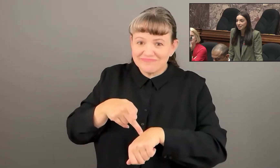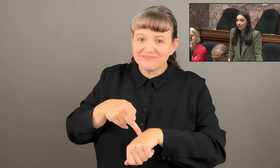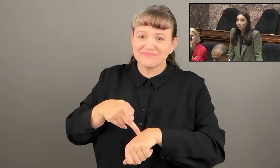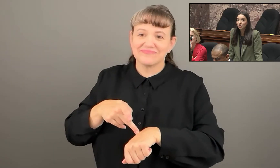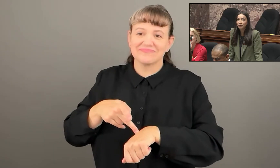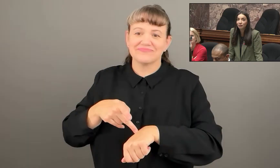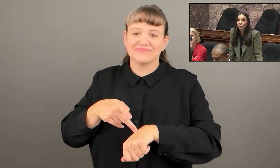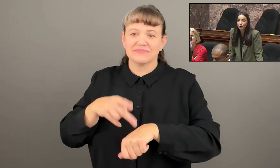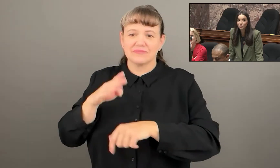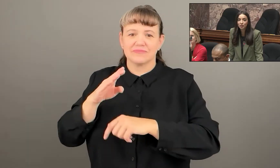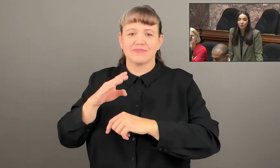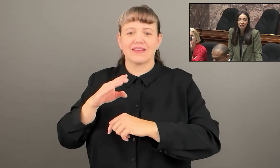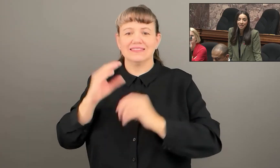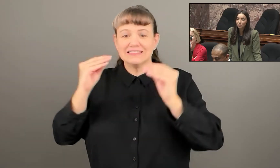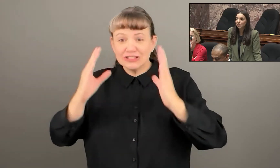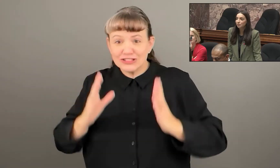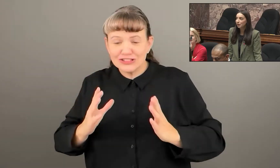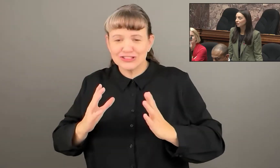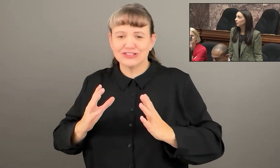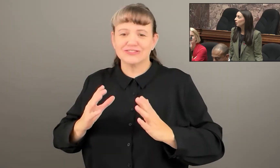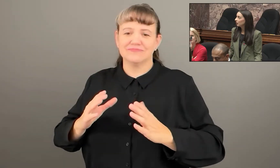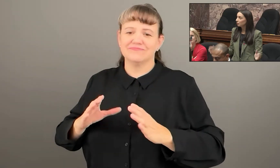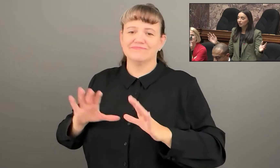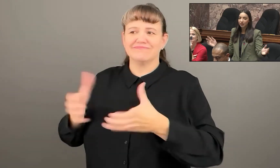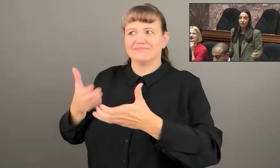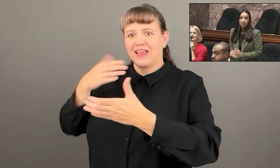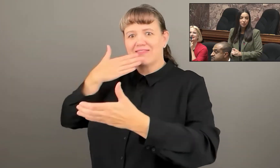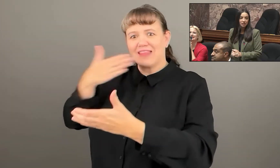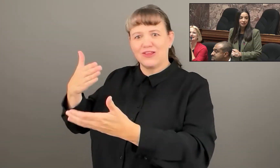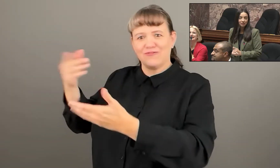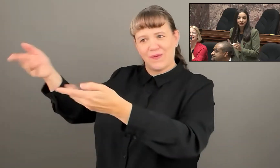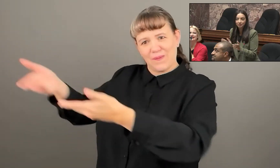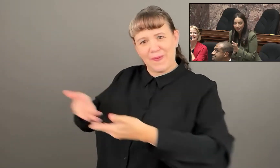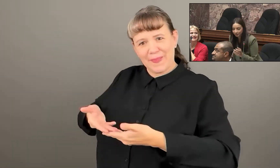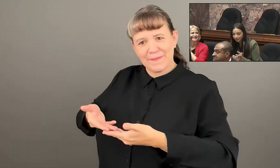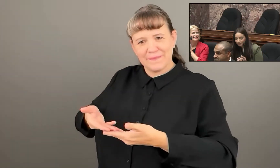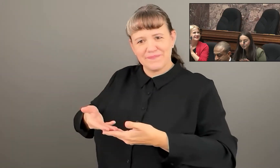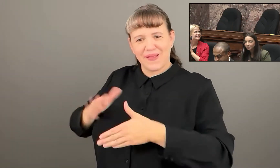and Ms. Neha. So if everyone would just please help me make them feel welcome wherever they are on this precinct.